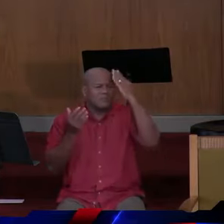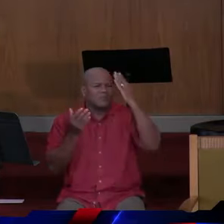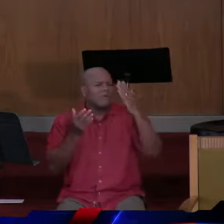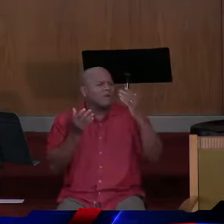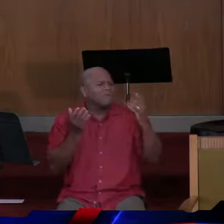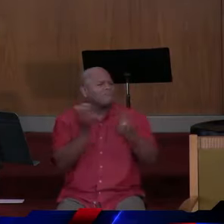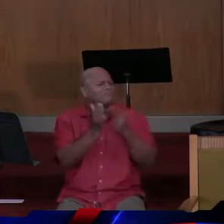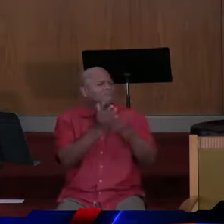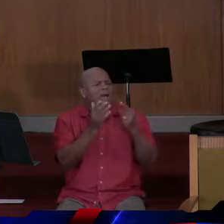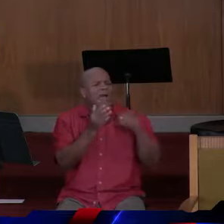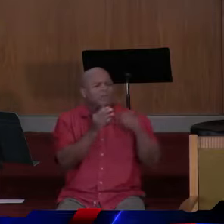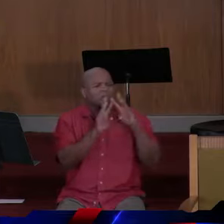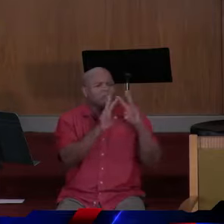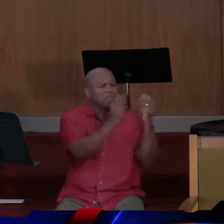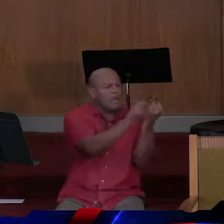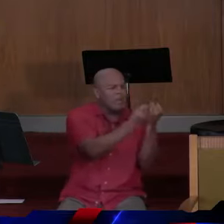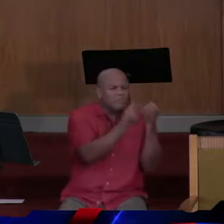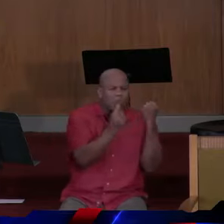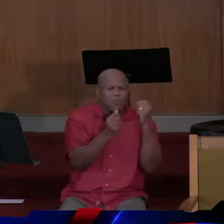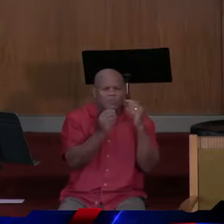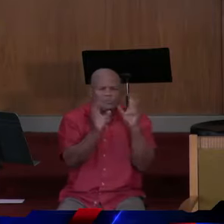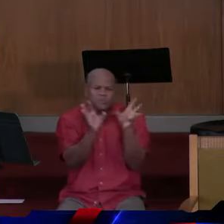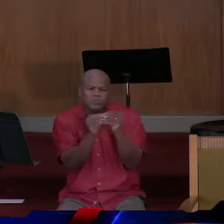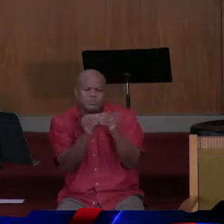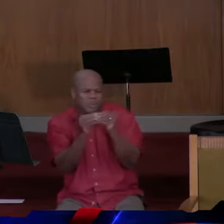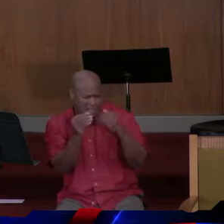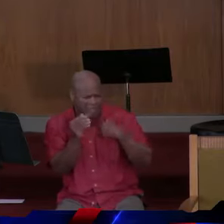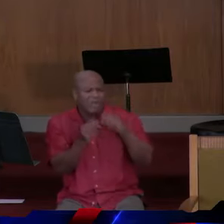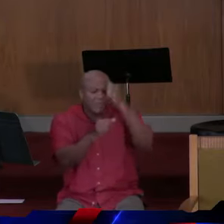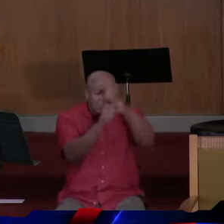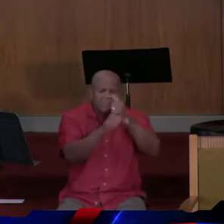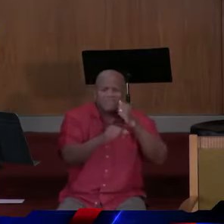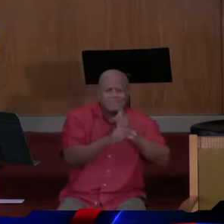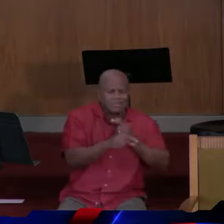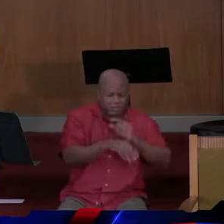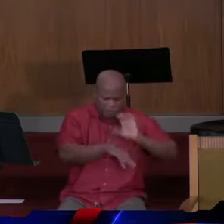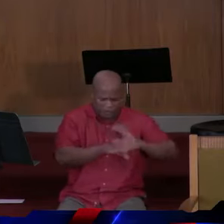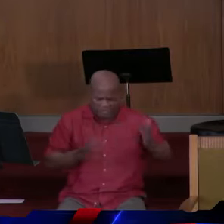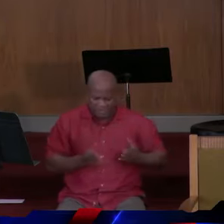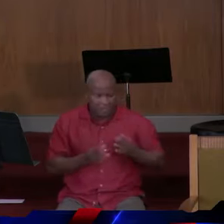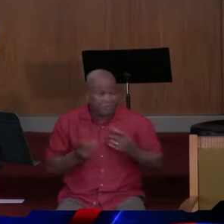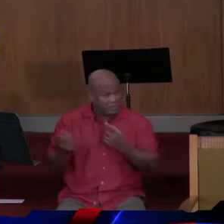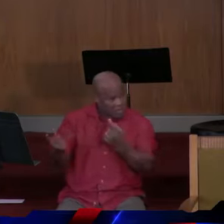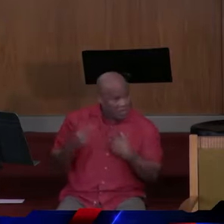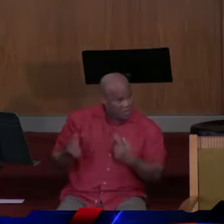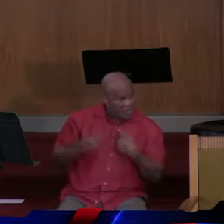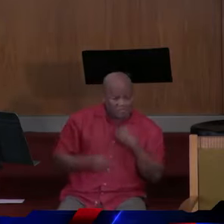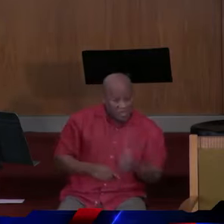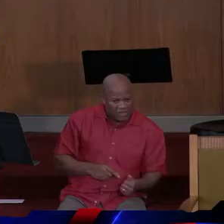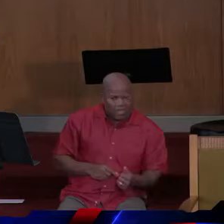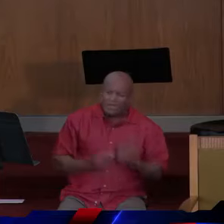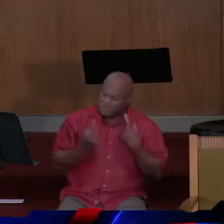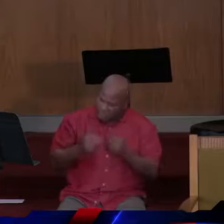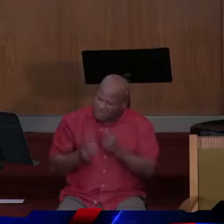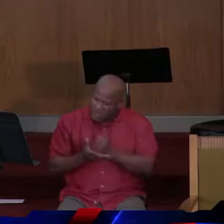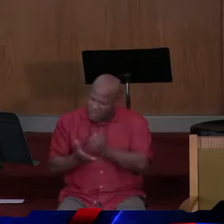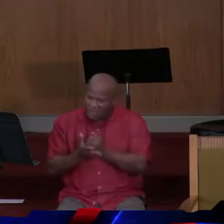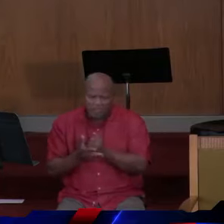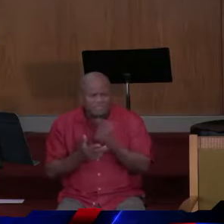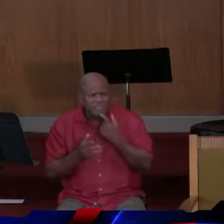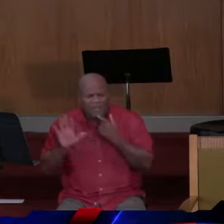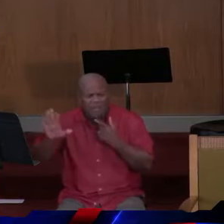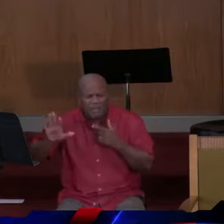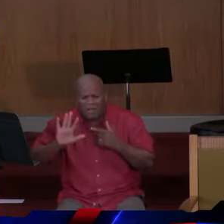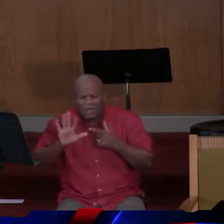symposiums, or just in relation, I got brothers and sisters that don't even go to this church, and I try to work with them and walk with them, and they say, "But